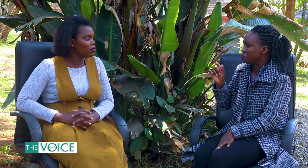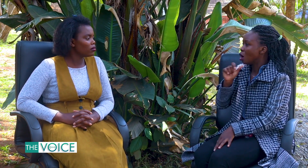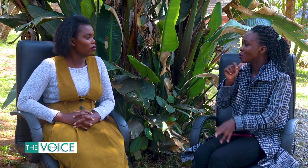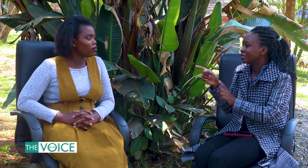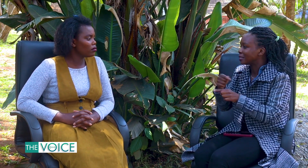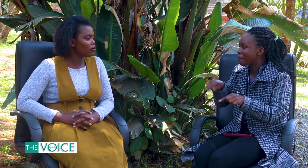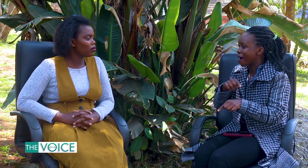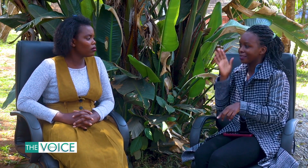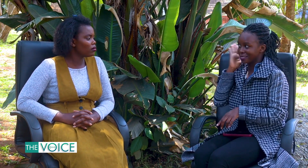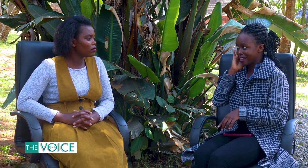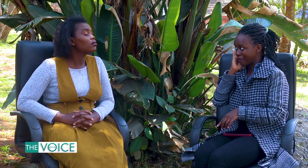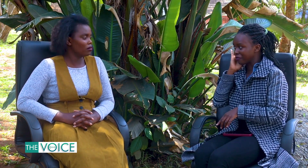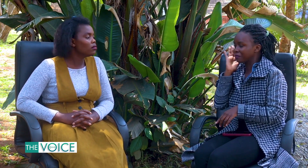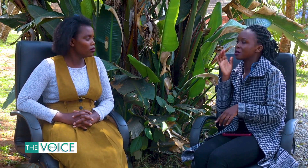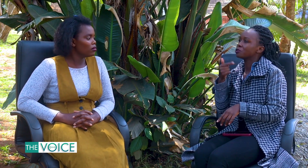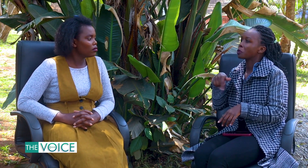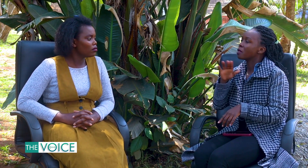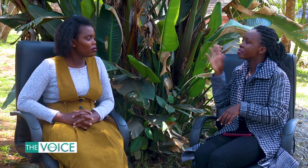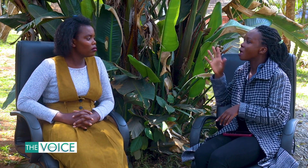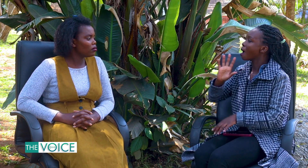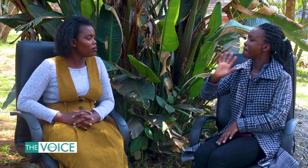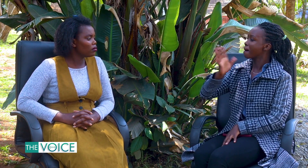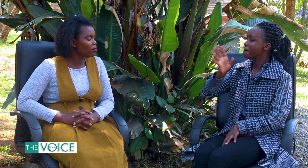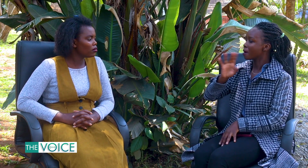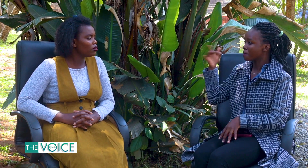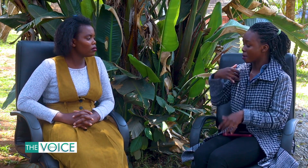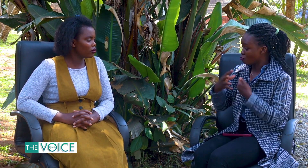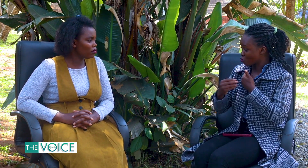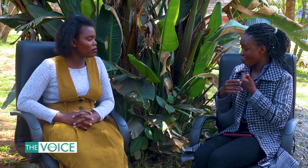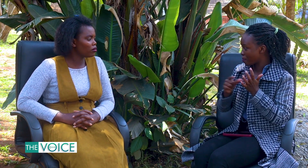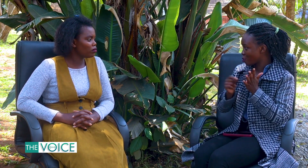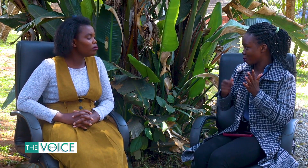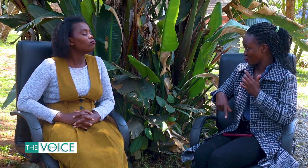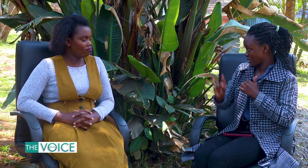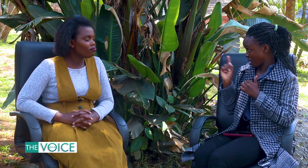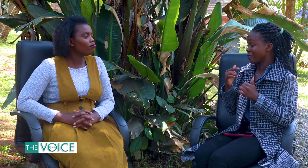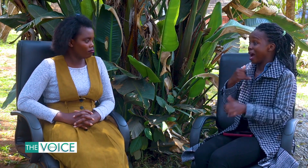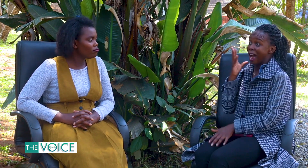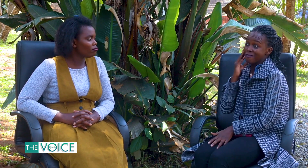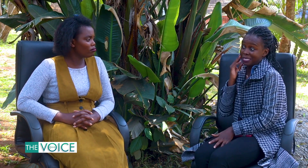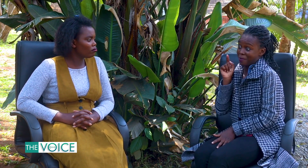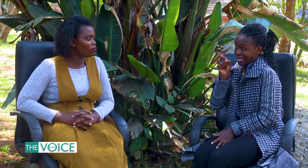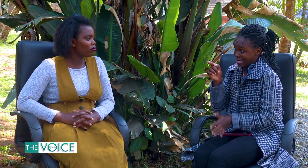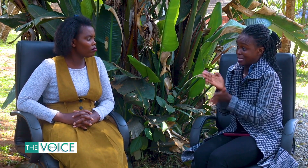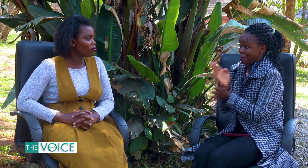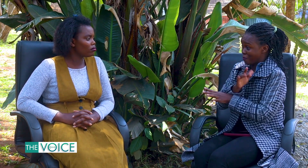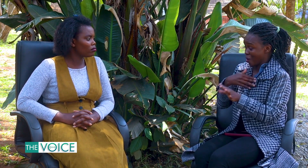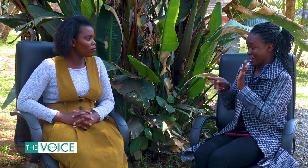also speaking. But in the deaf world is a bit different, where is after you're taught, you get to write notes. So in primary